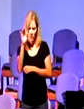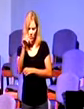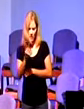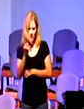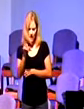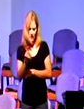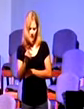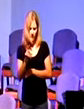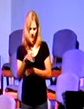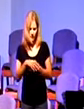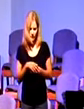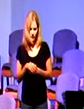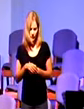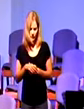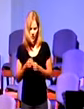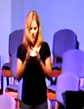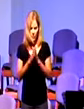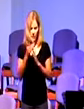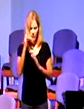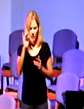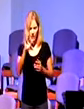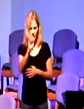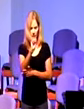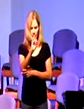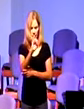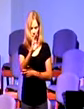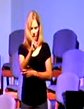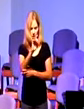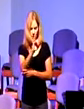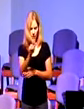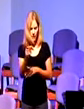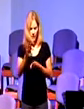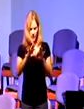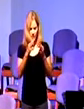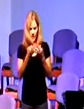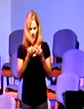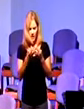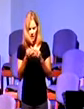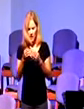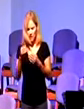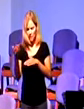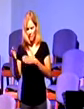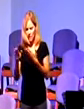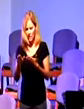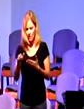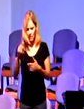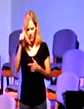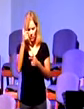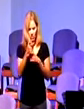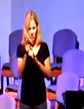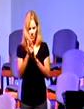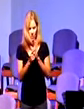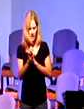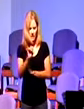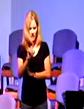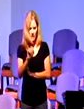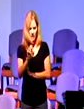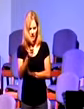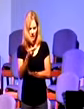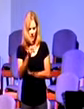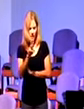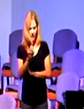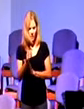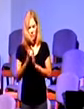needs, Father. We pray for the Sickle family on the passing of Debbie's daughter-in-law, Stephanie. We just pray